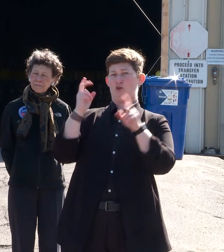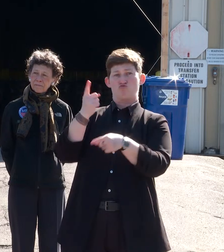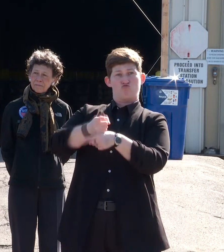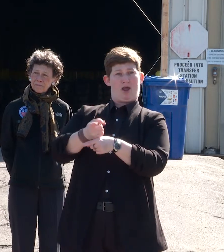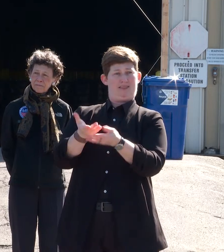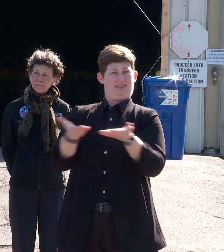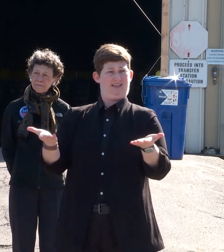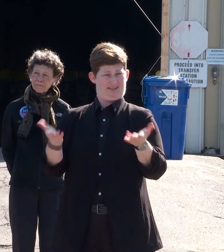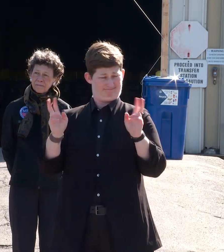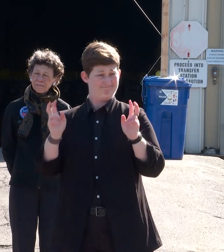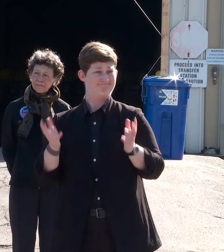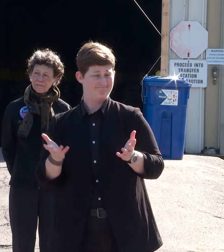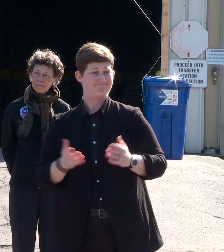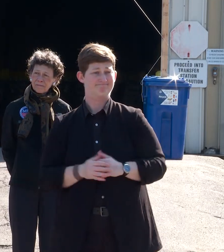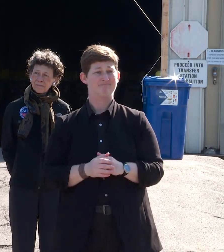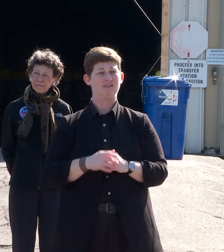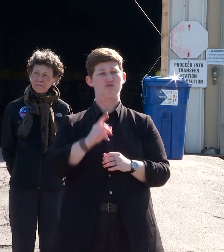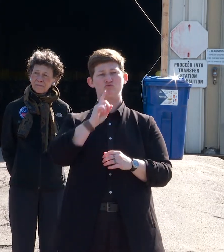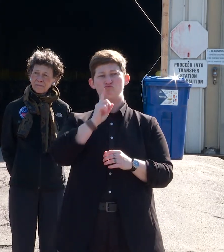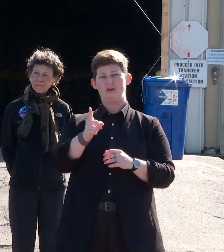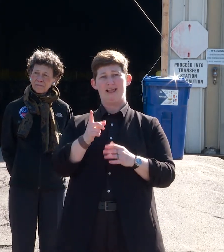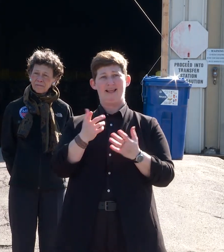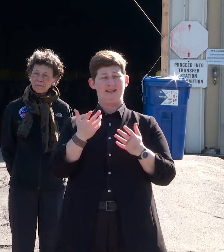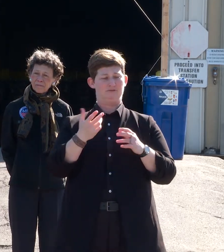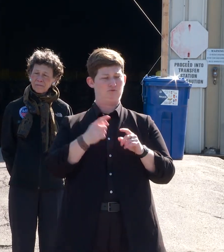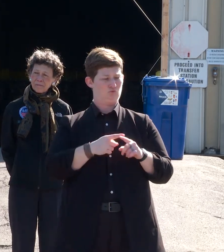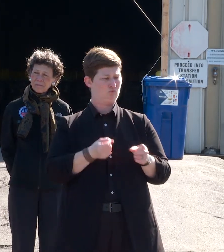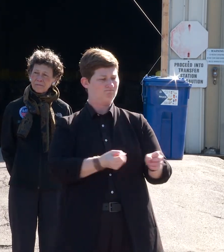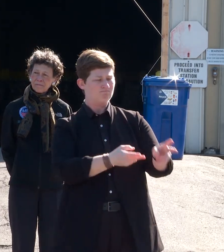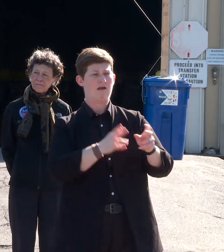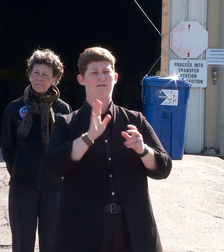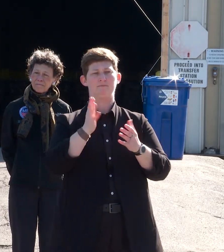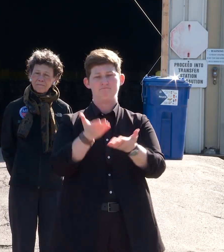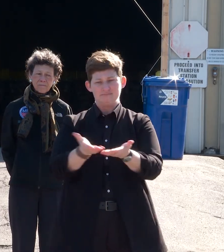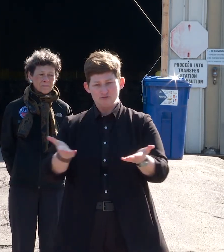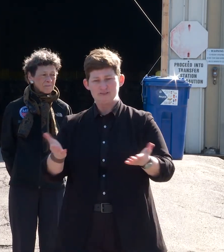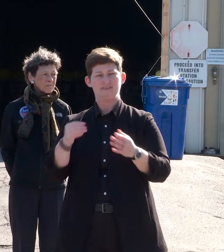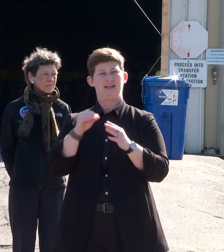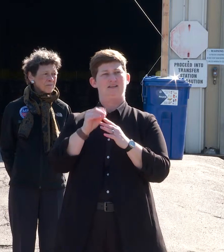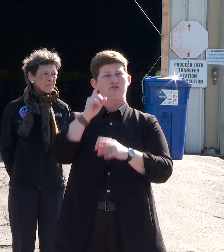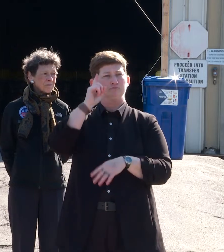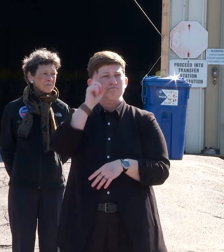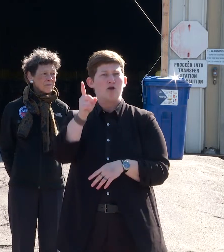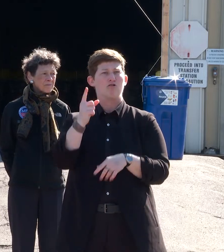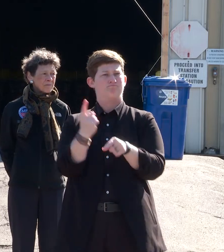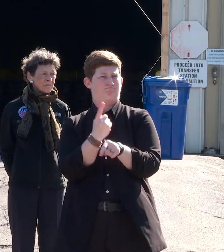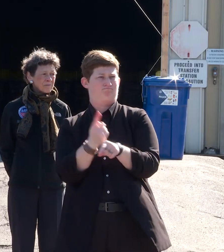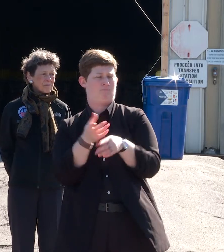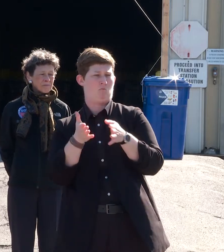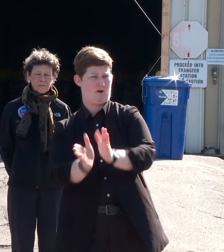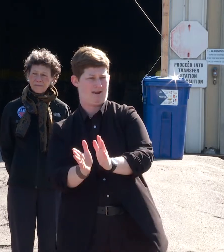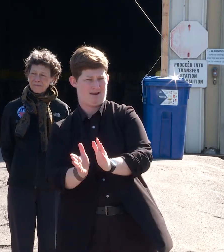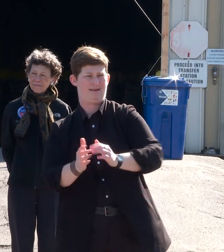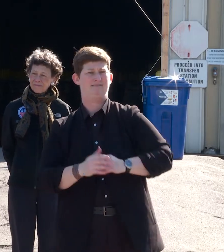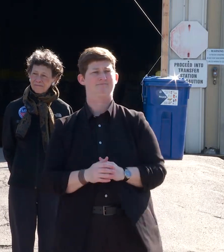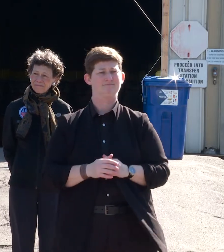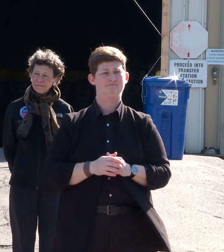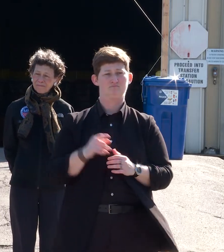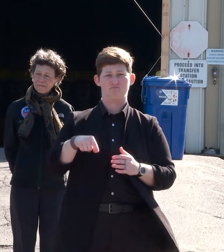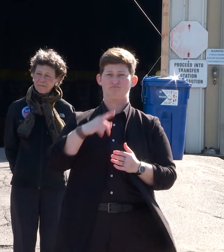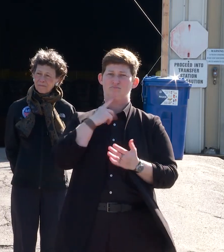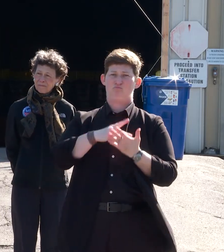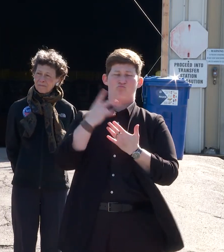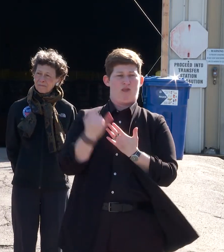materials in an environmentally beneficial way is really a key to reaching our goals, and I think this project is a great step in that